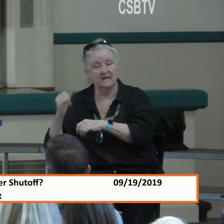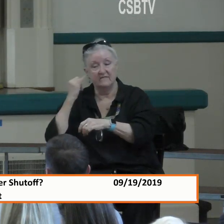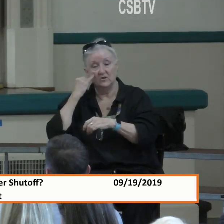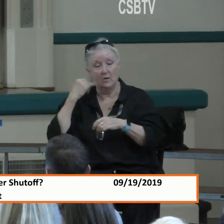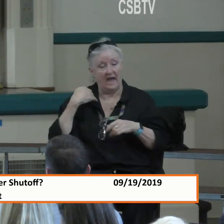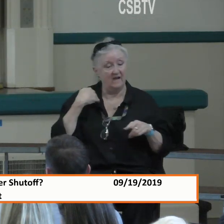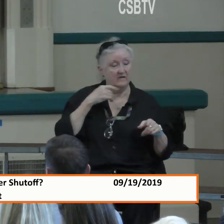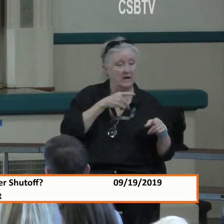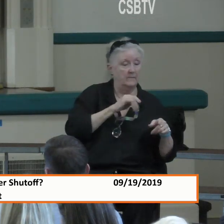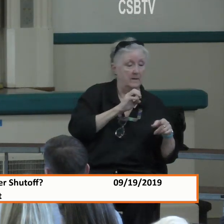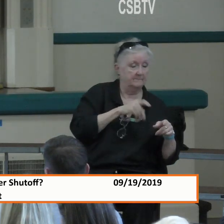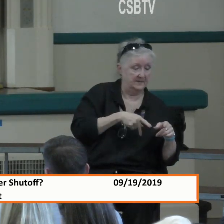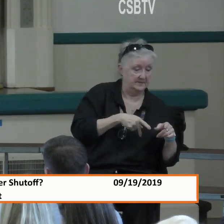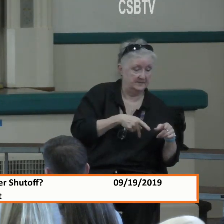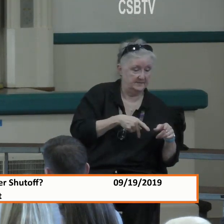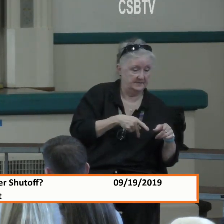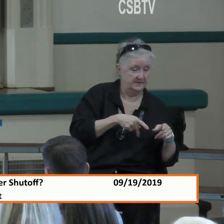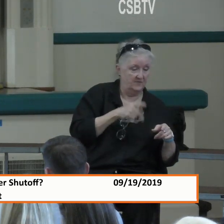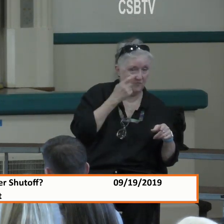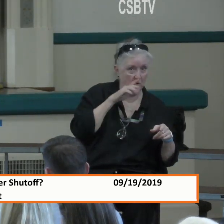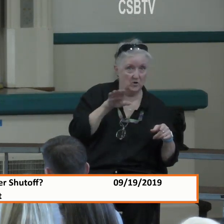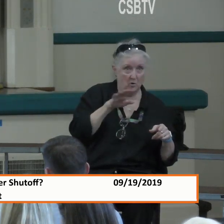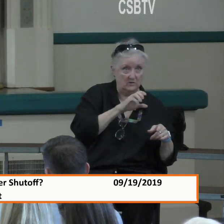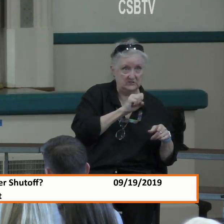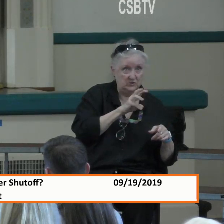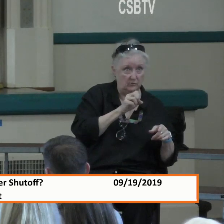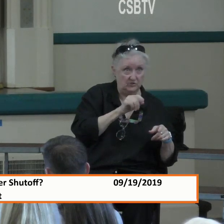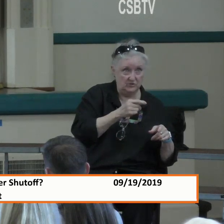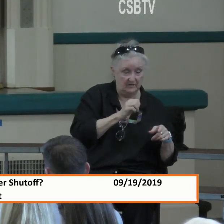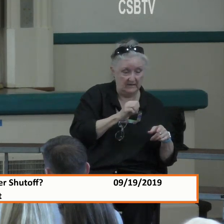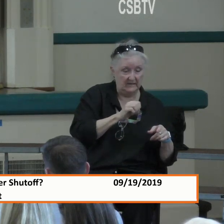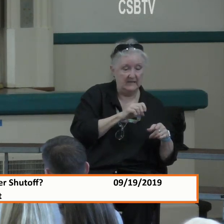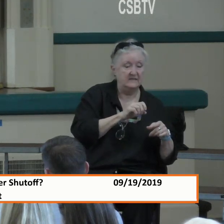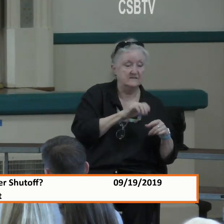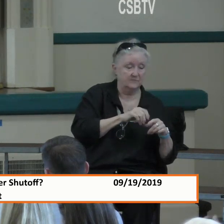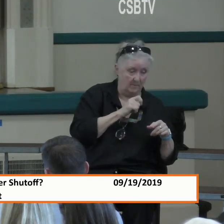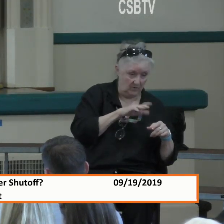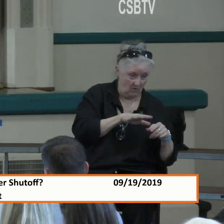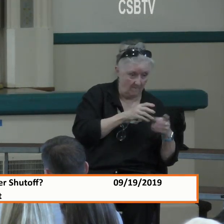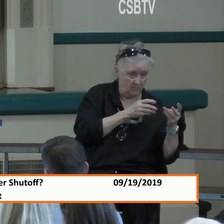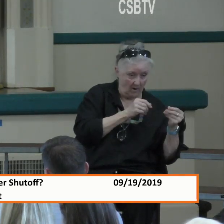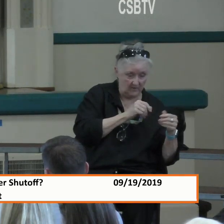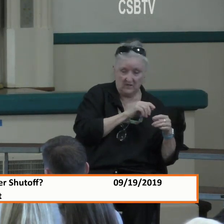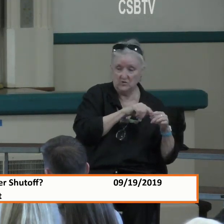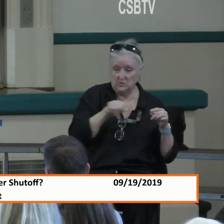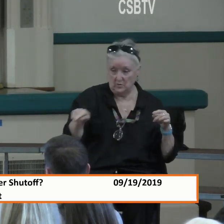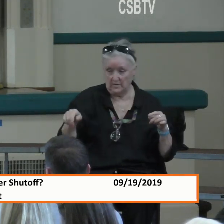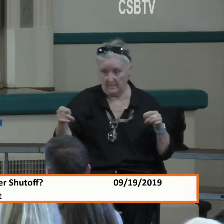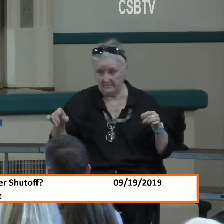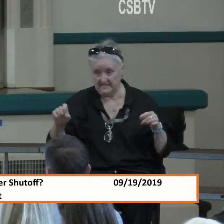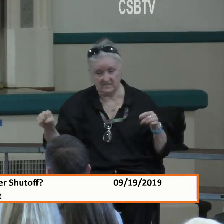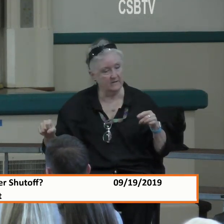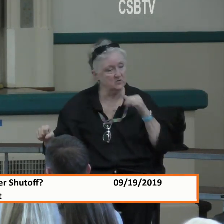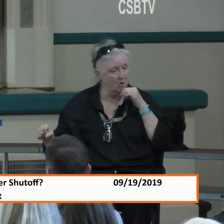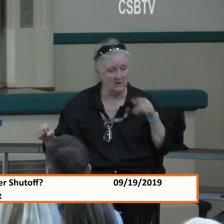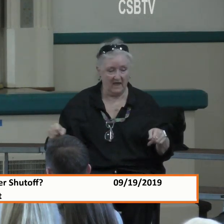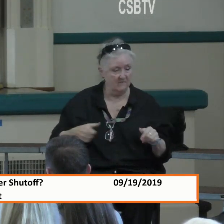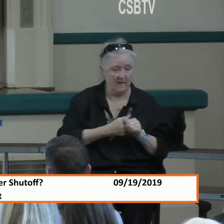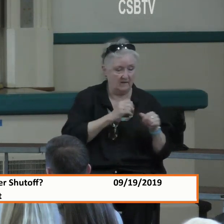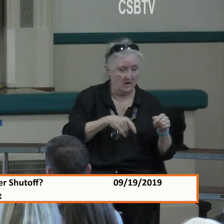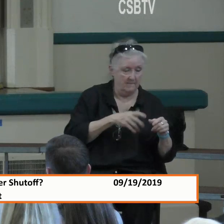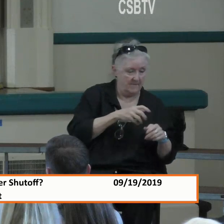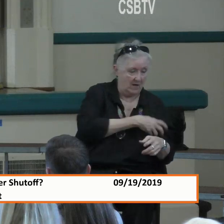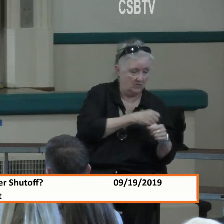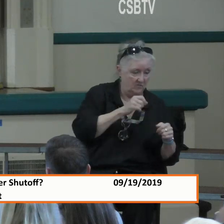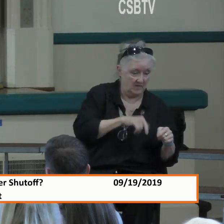your sewage on your property, from your property to the public system, and do not have backup power for